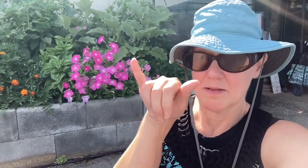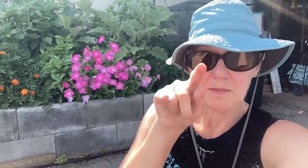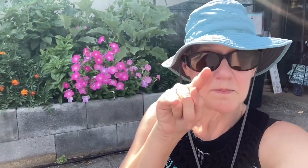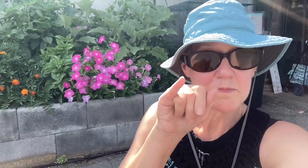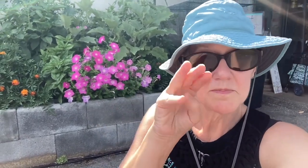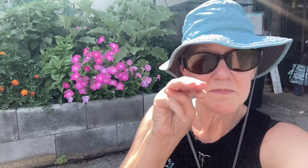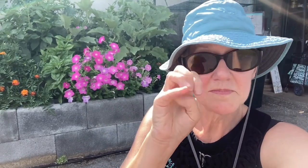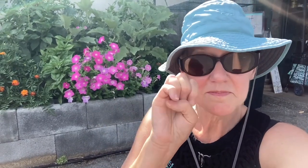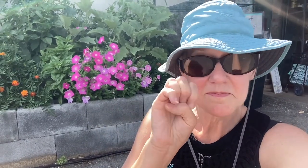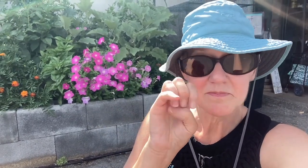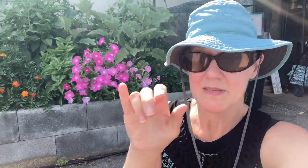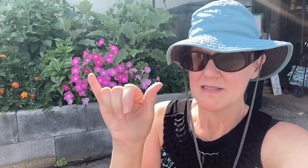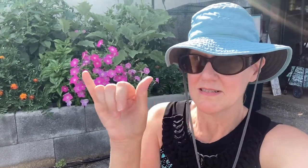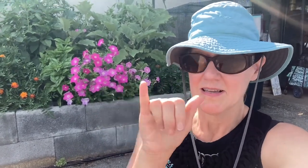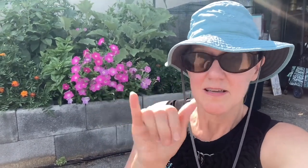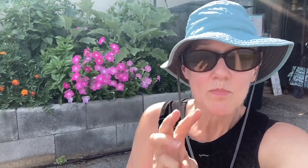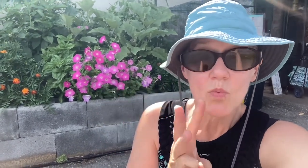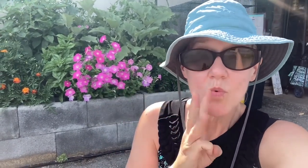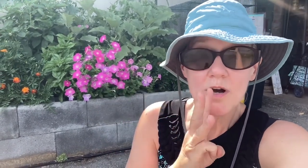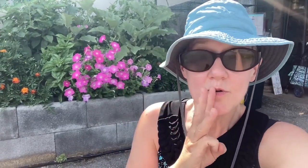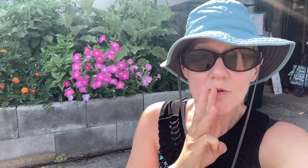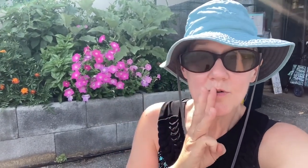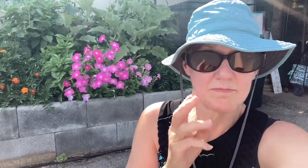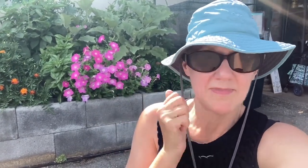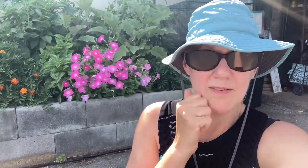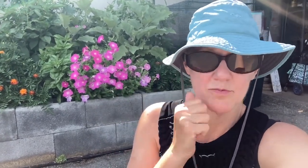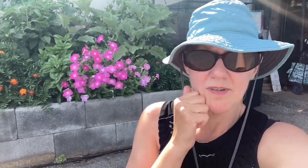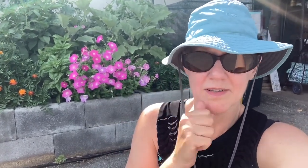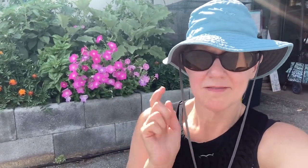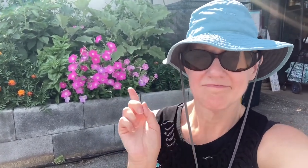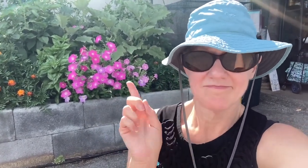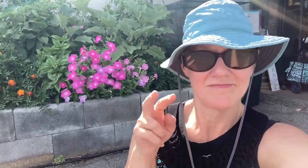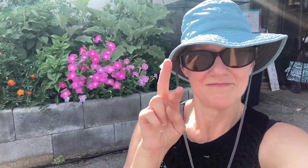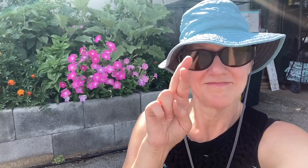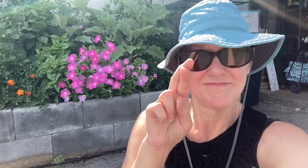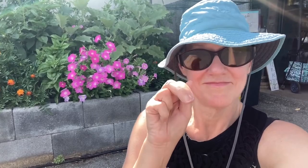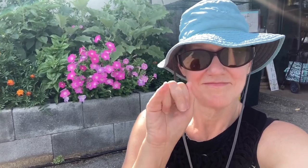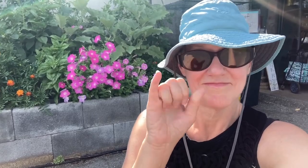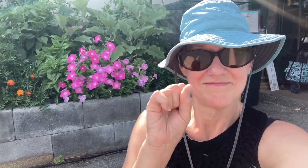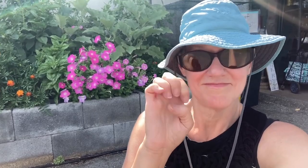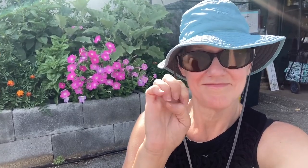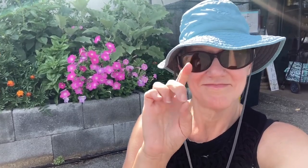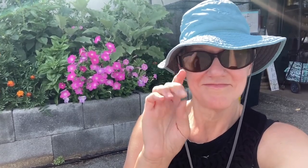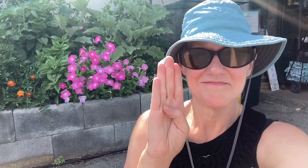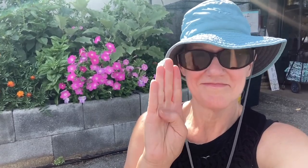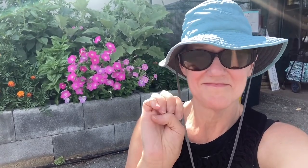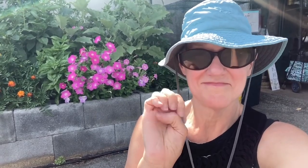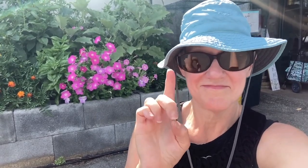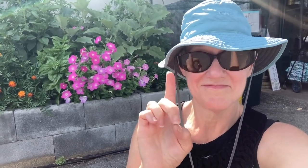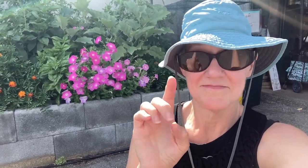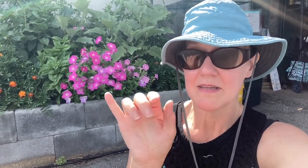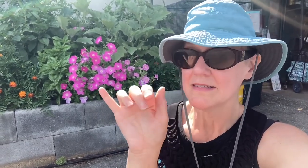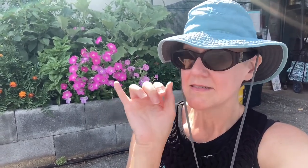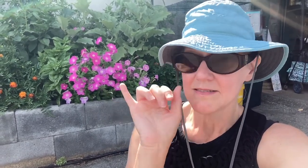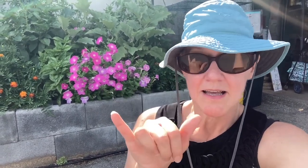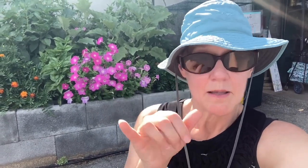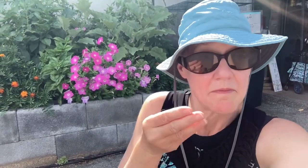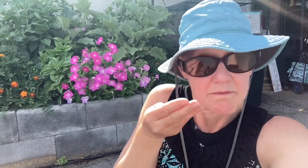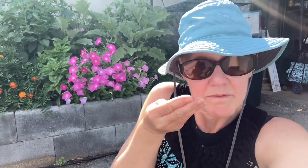They were planted at the same time. They were watering the same. I watered them every day. I do